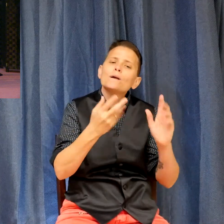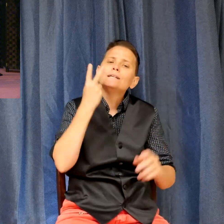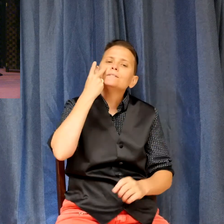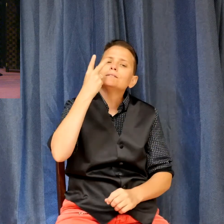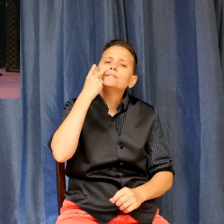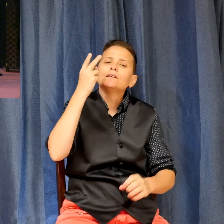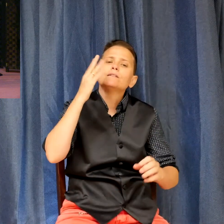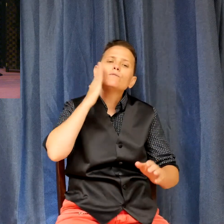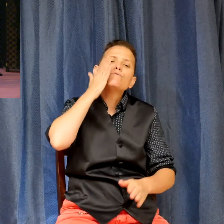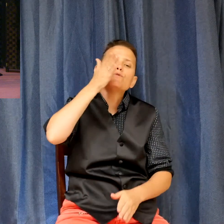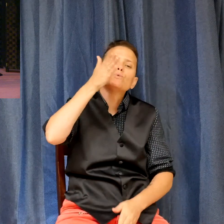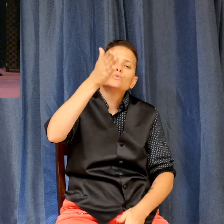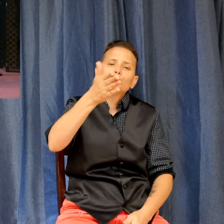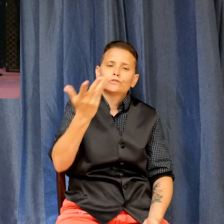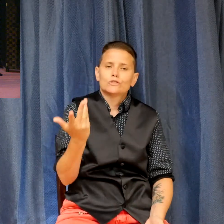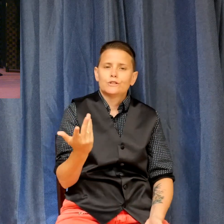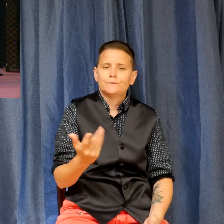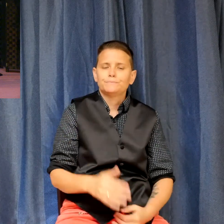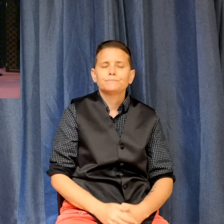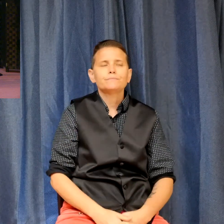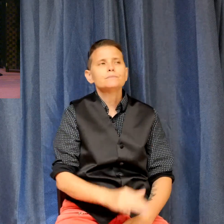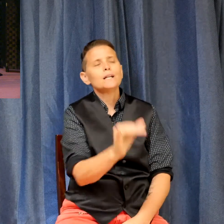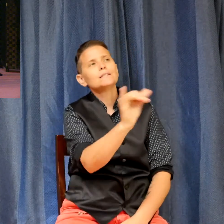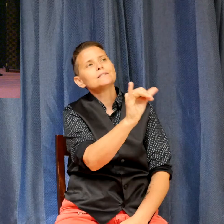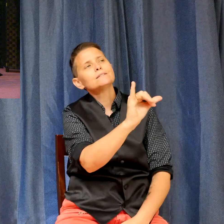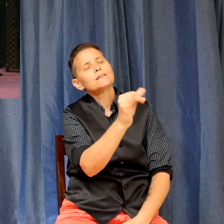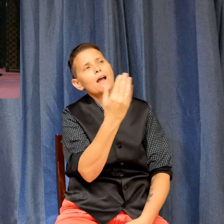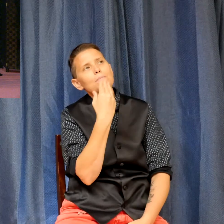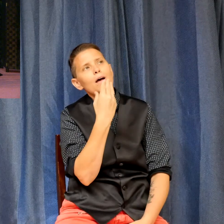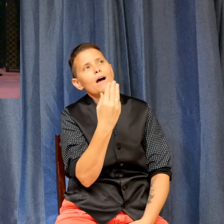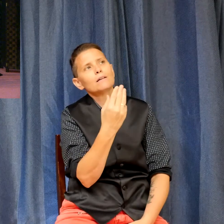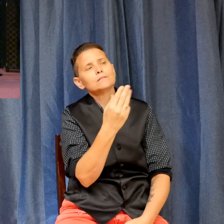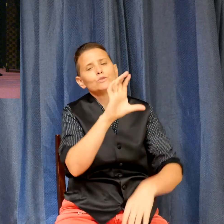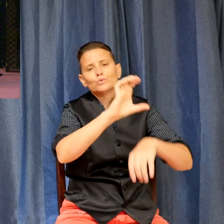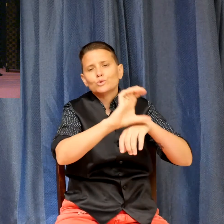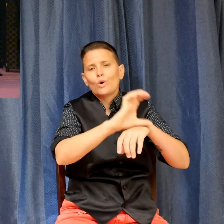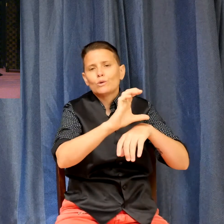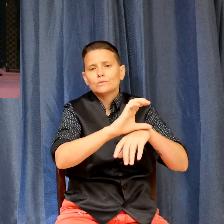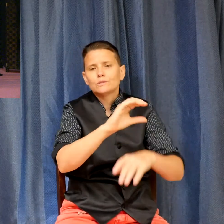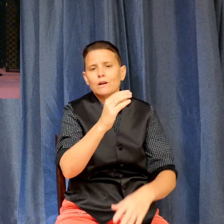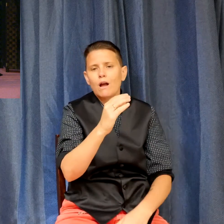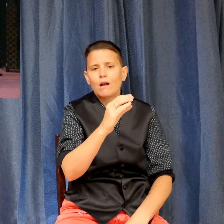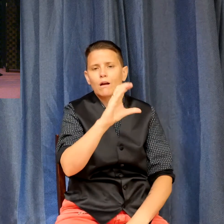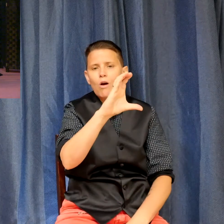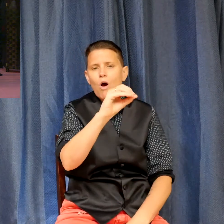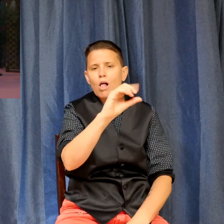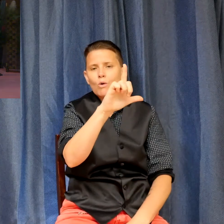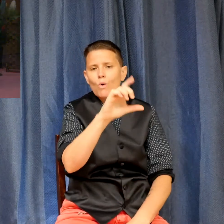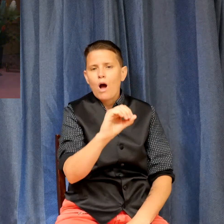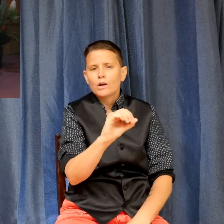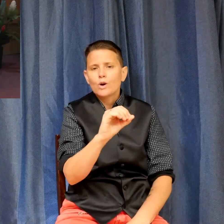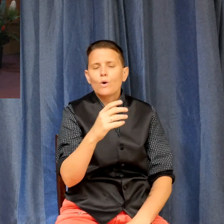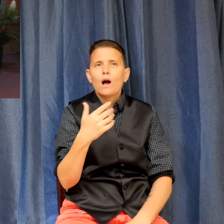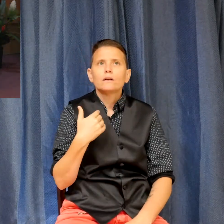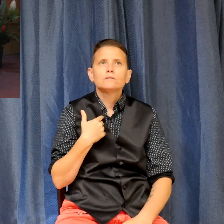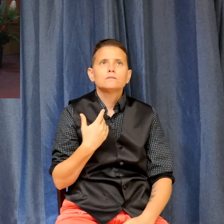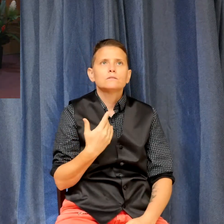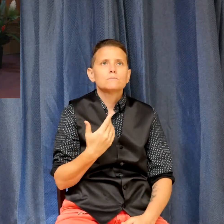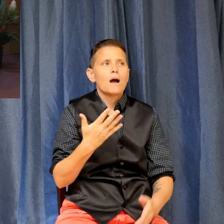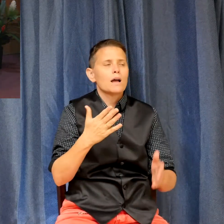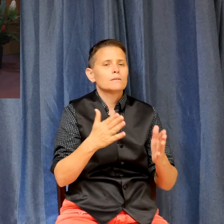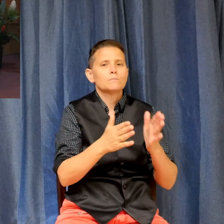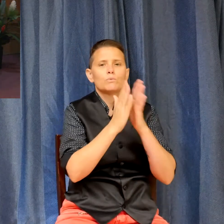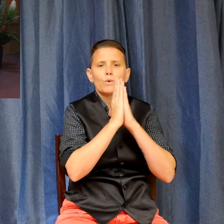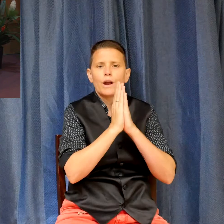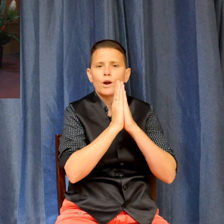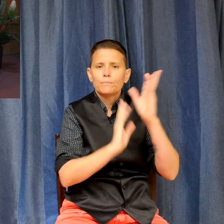High Church. I took our 300 prayer practitioners into the parking lot and took them on a tour of the new